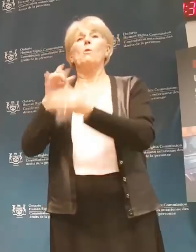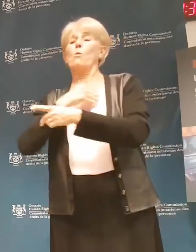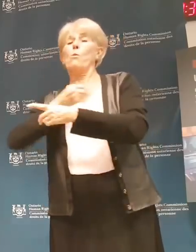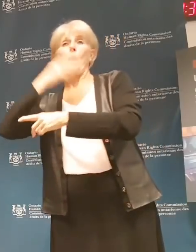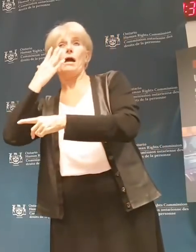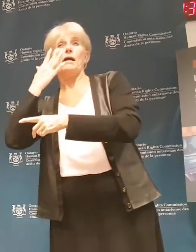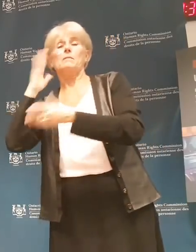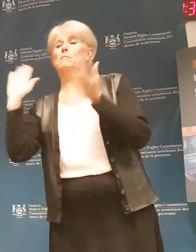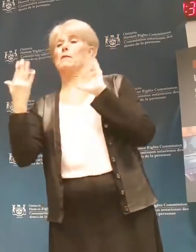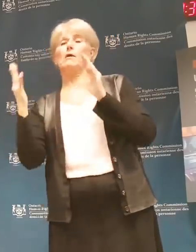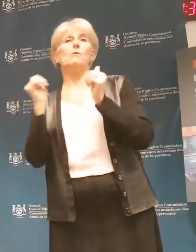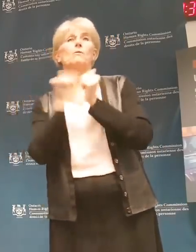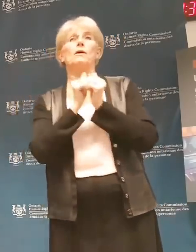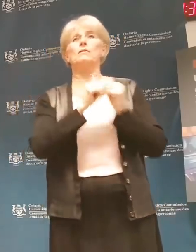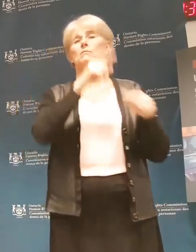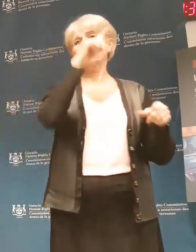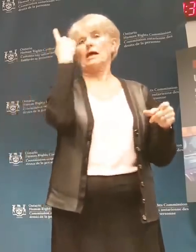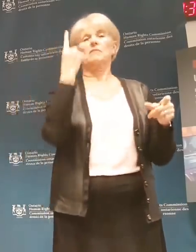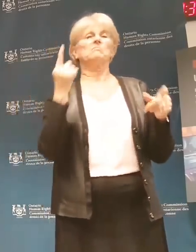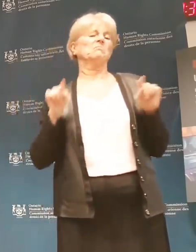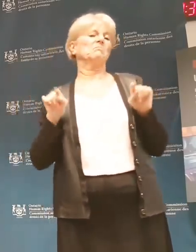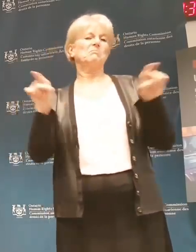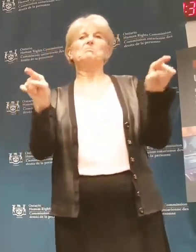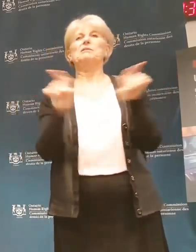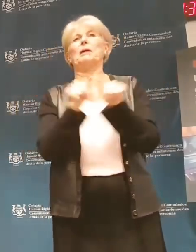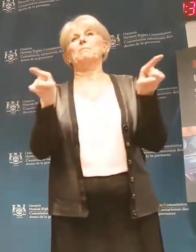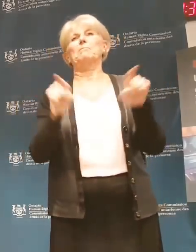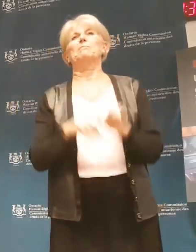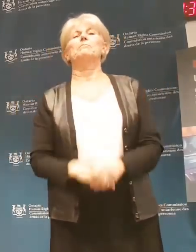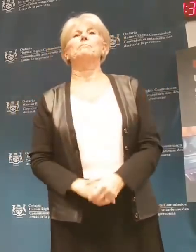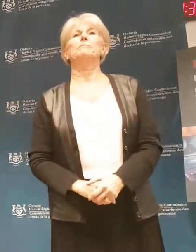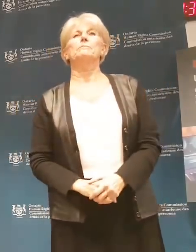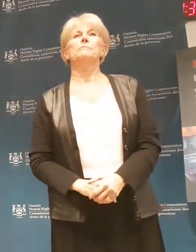civilians as cases involving black civilians.